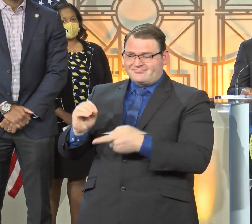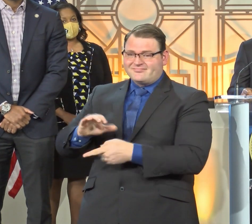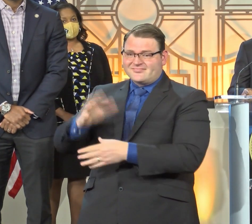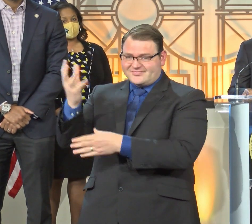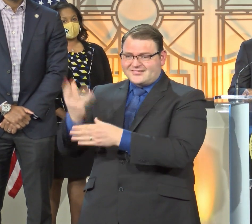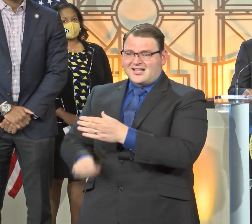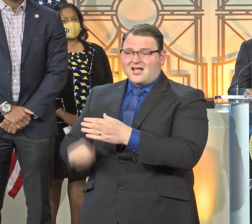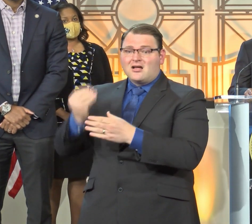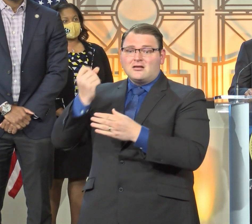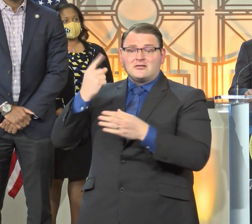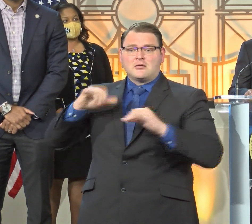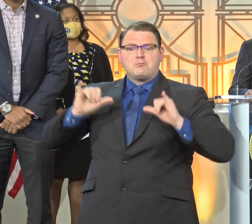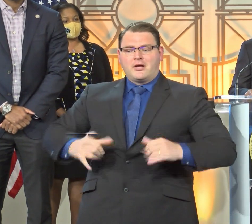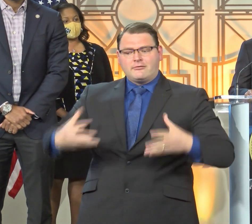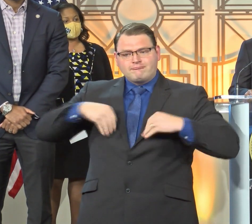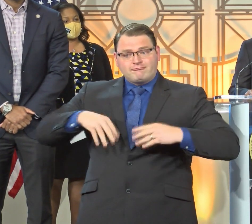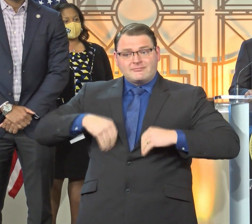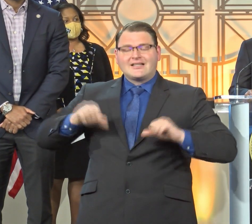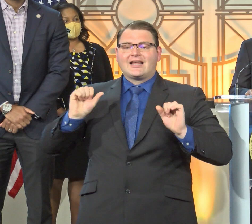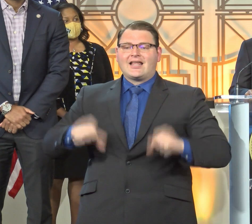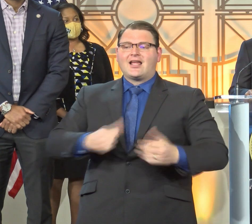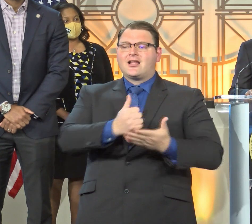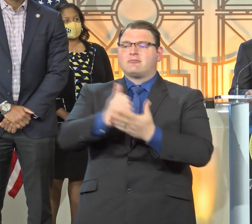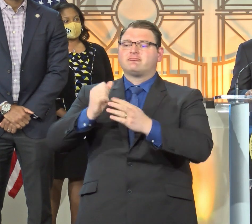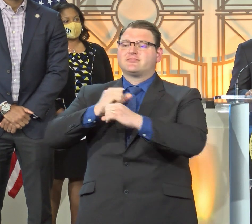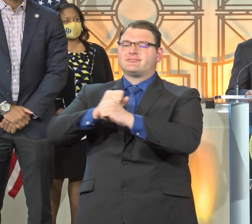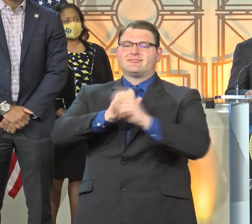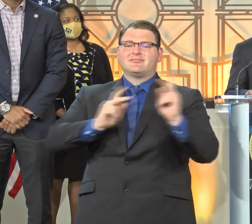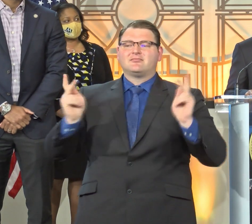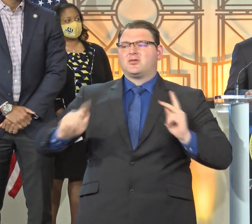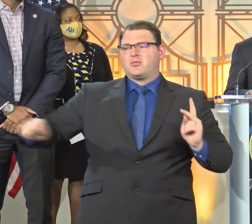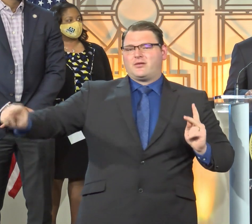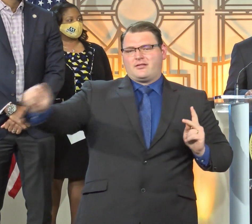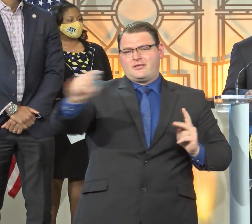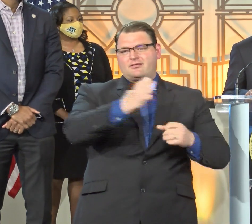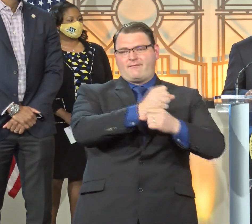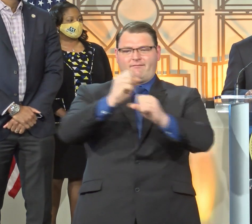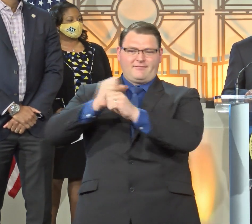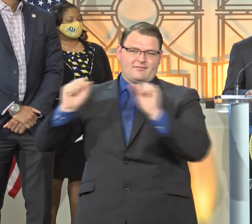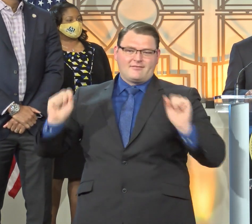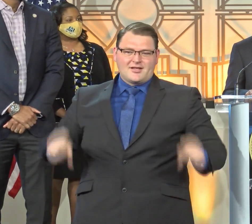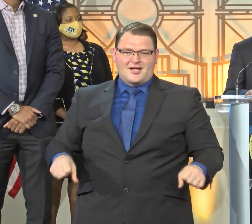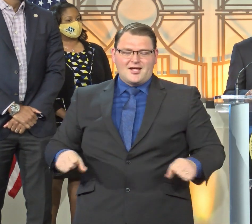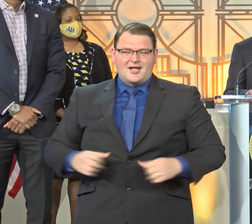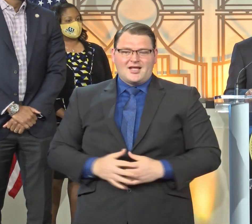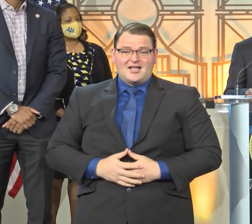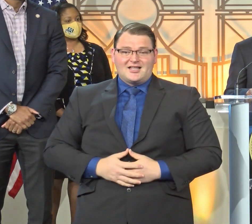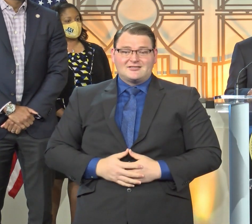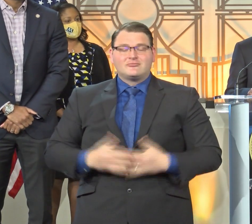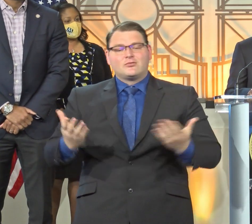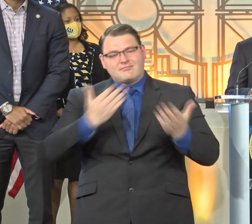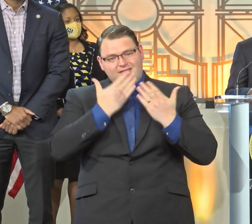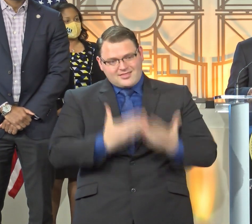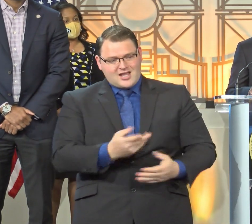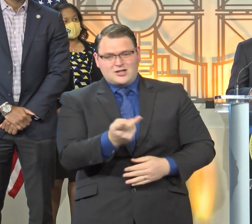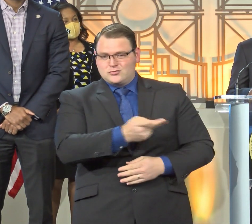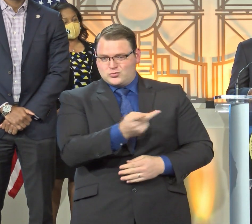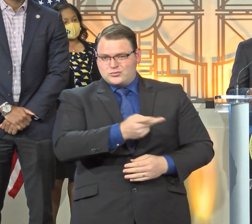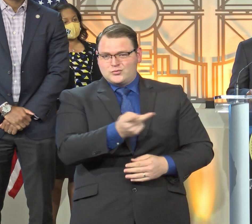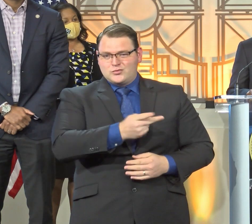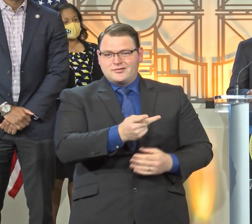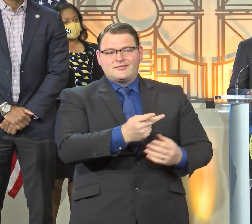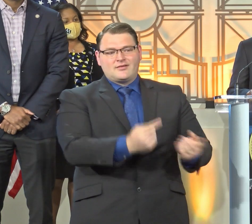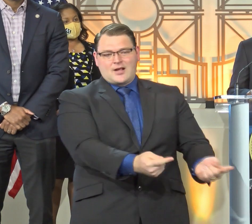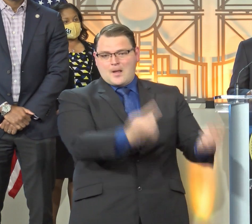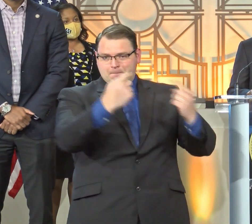thank Gayle and Nia in advance for them being willing to come and stand and be a